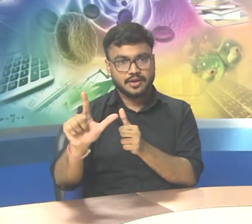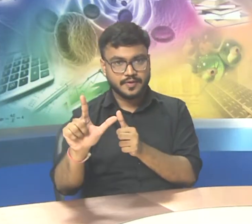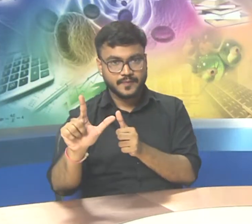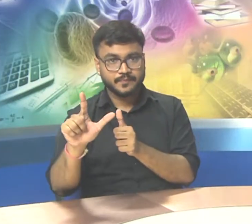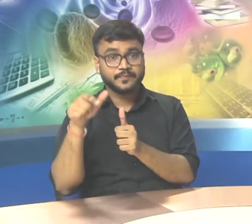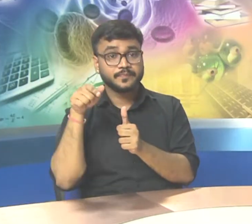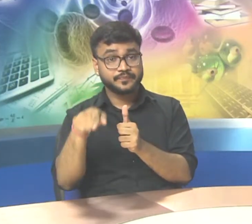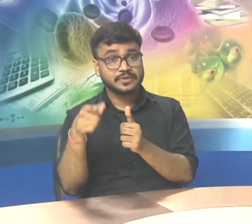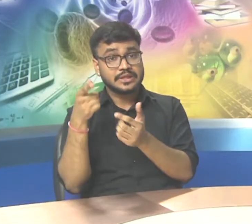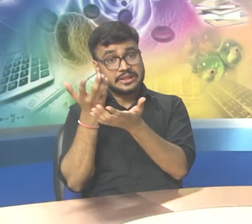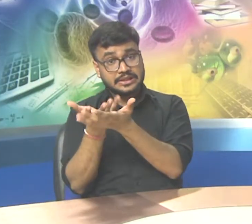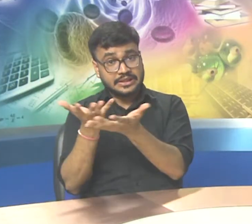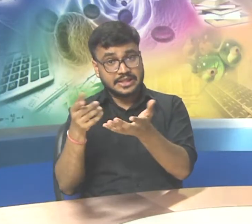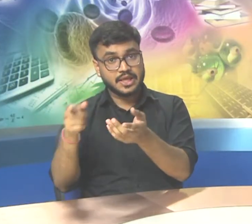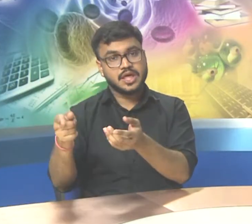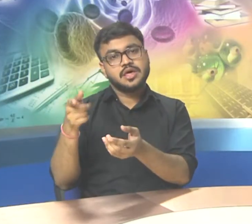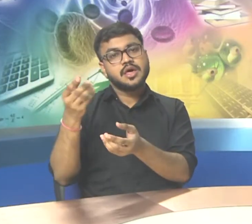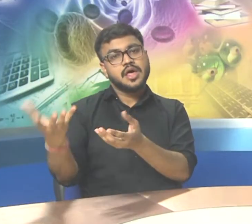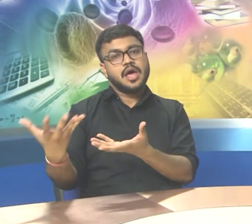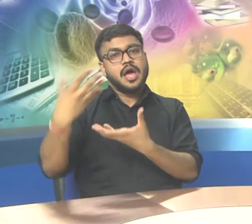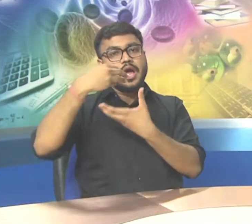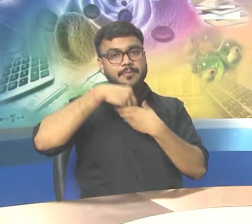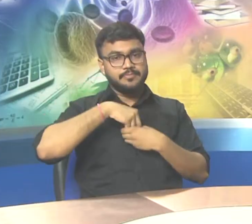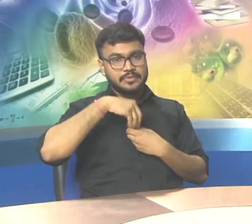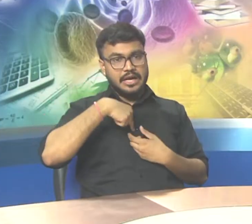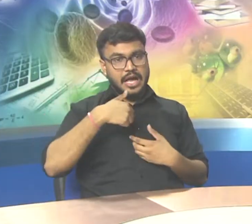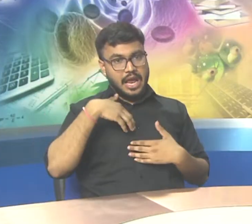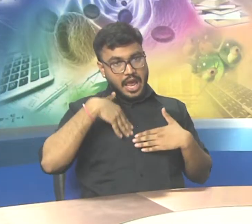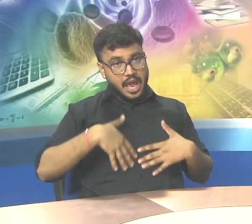kilocalories, in short kcal.